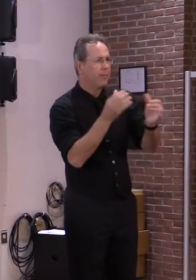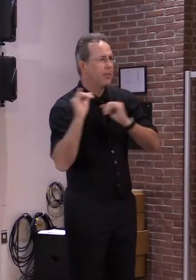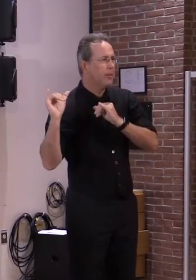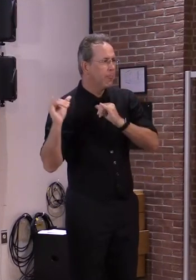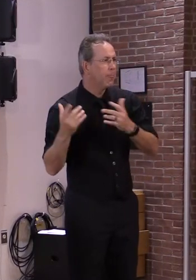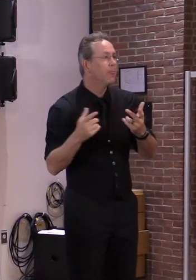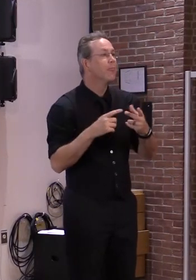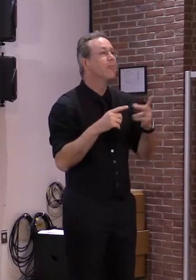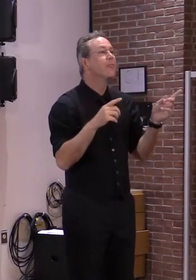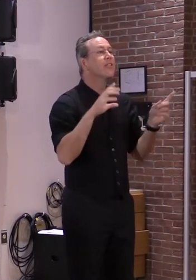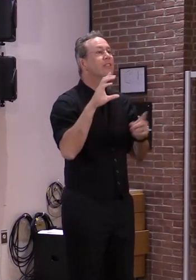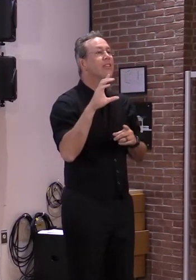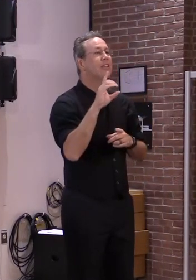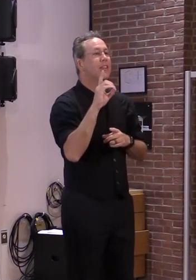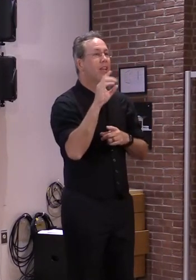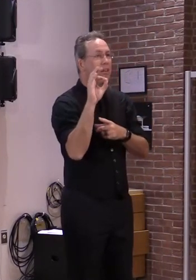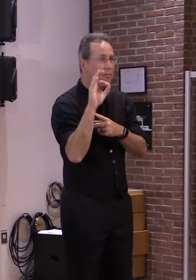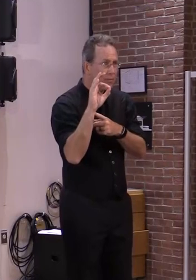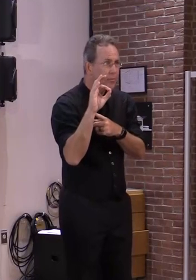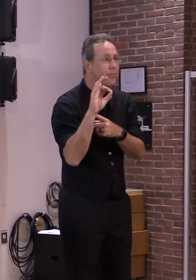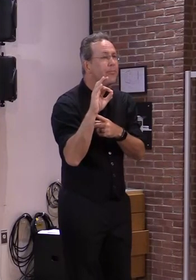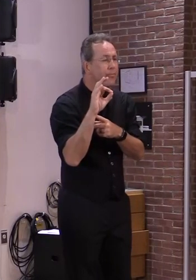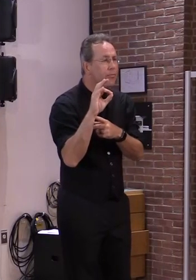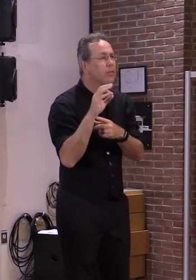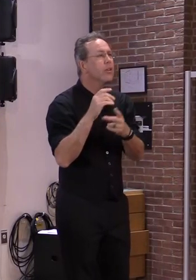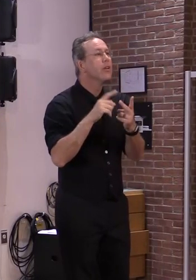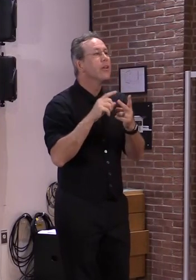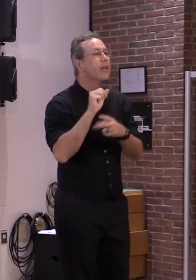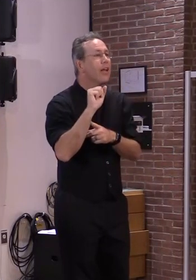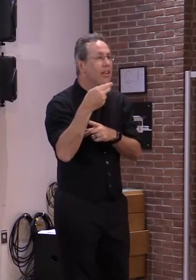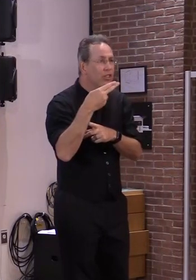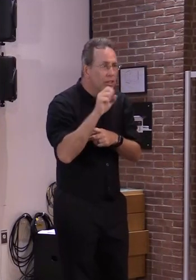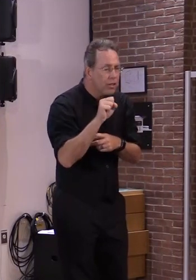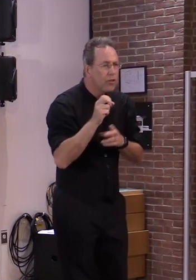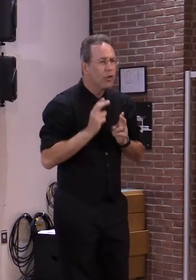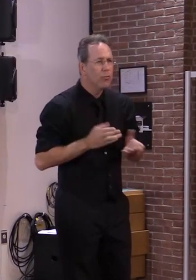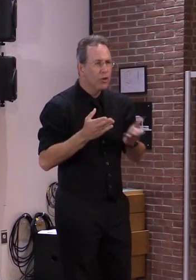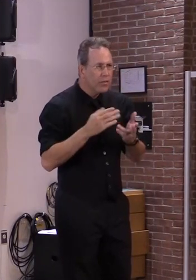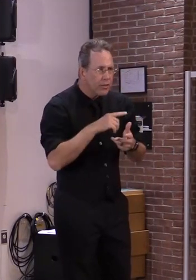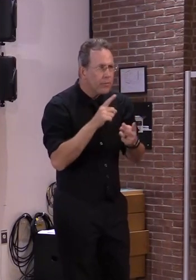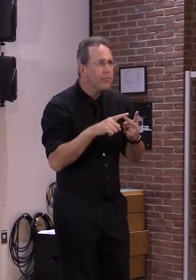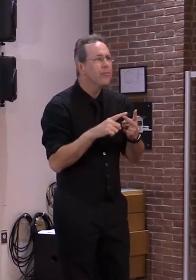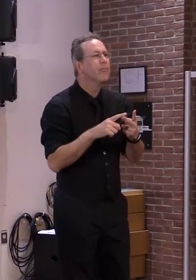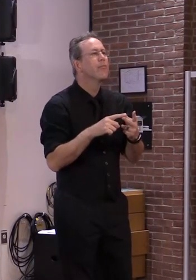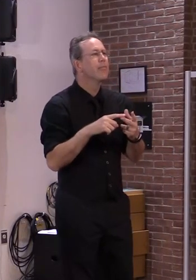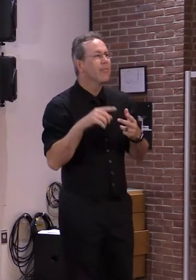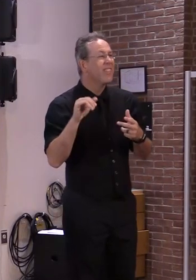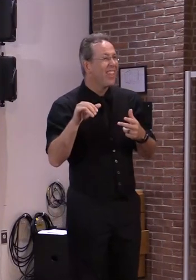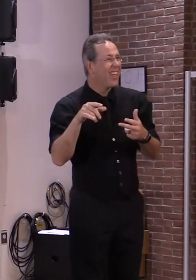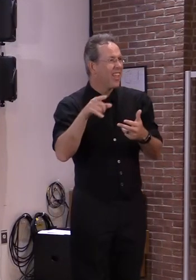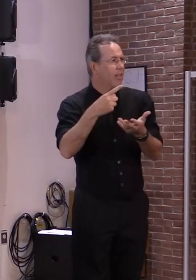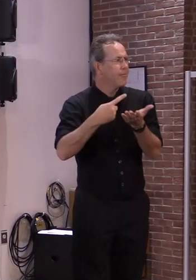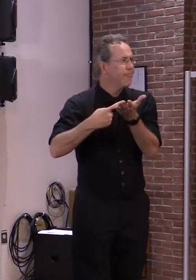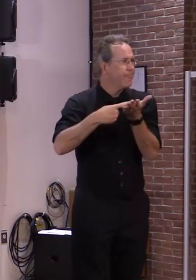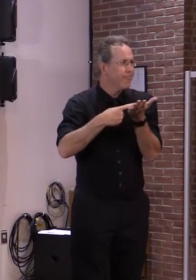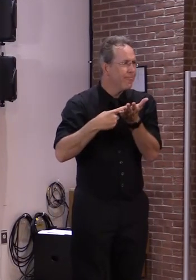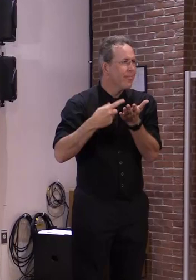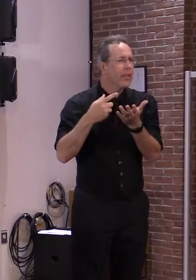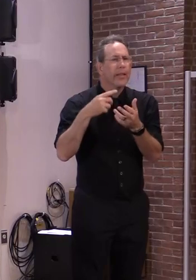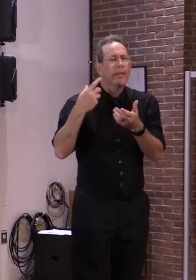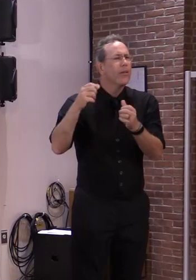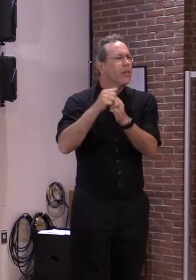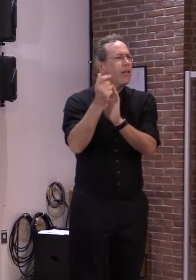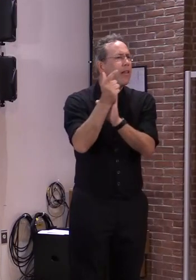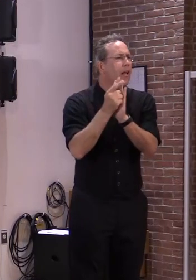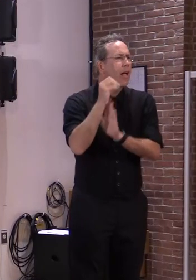AHS expected Legal Aid to file this lawsuit. They told us they were going to do so. We've been in discussions with